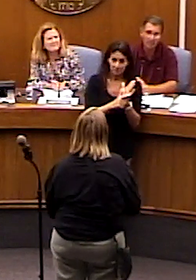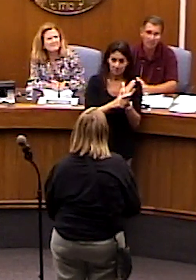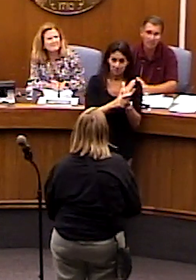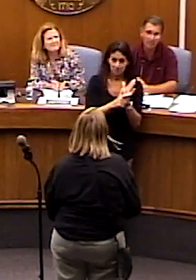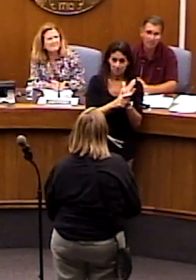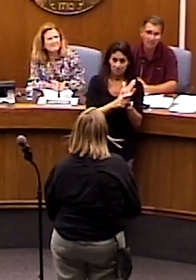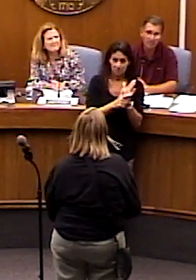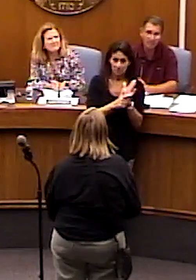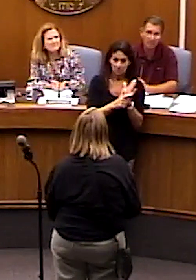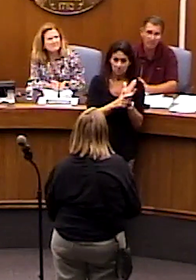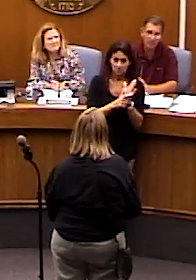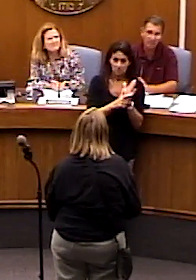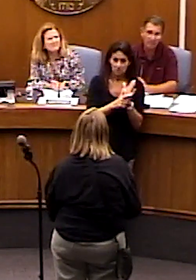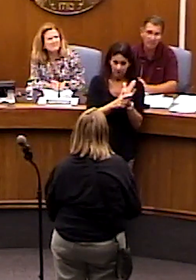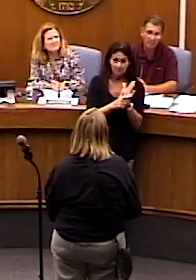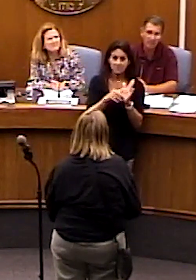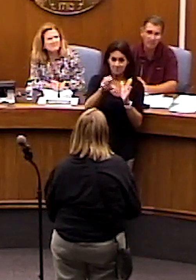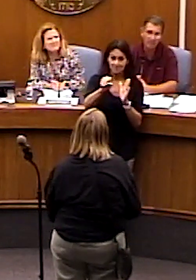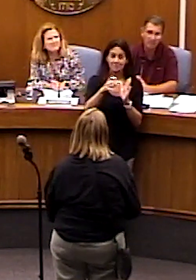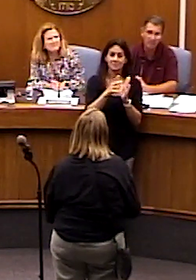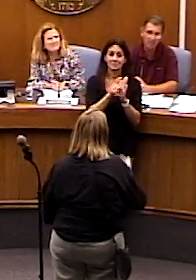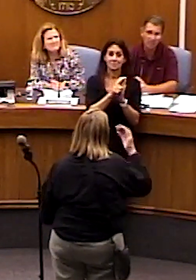This community wants to follow the law?